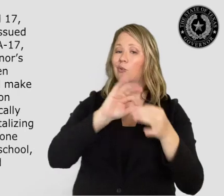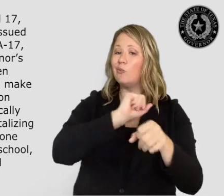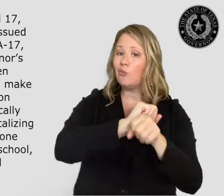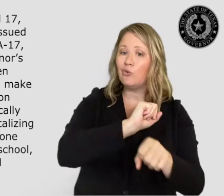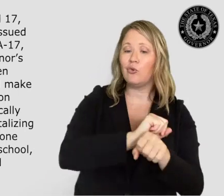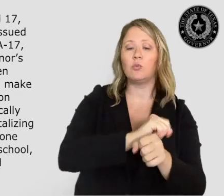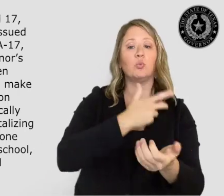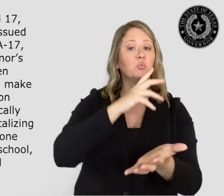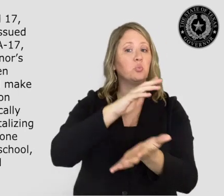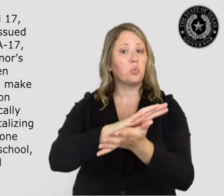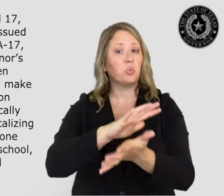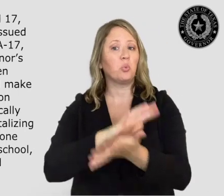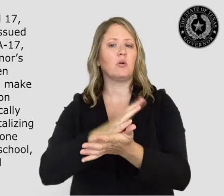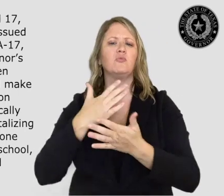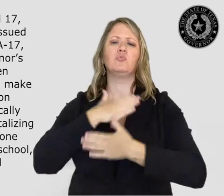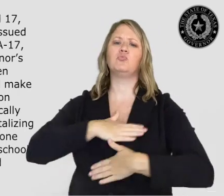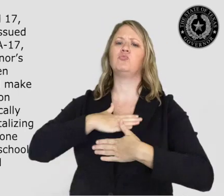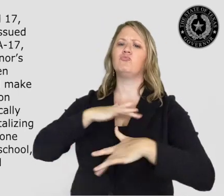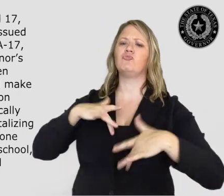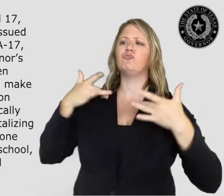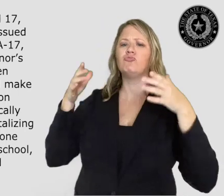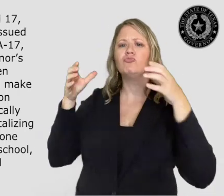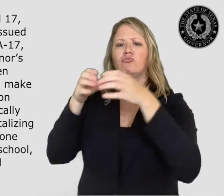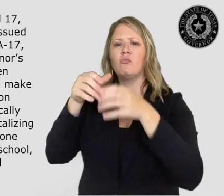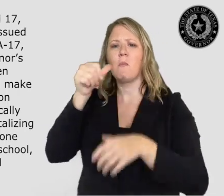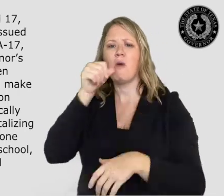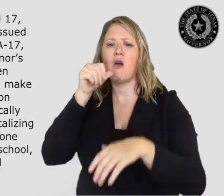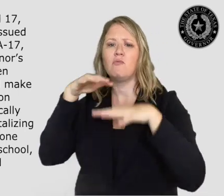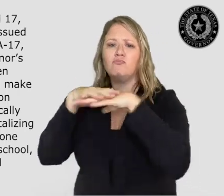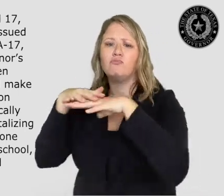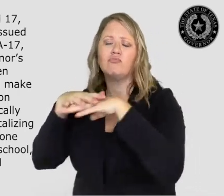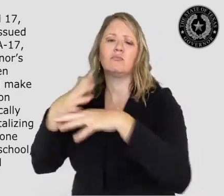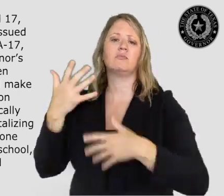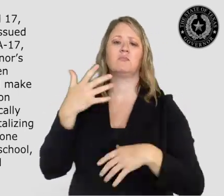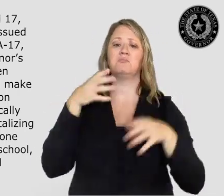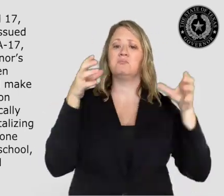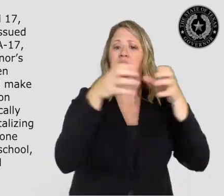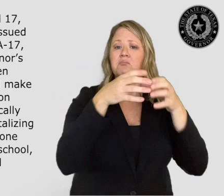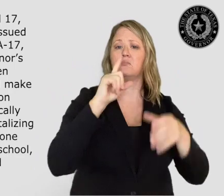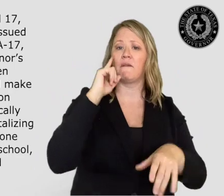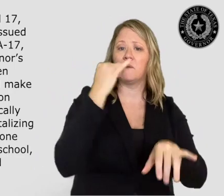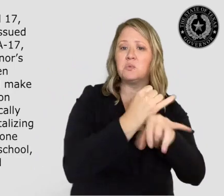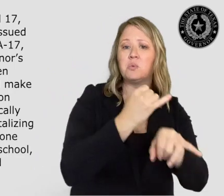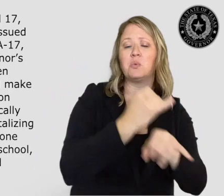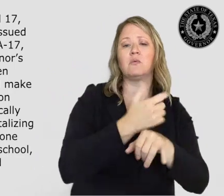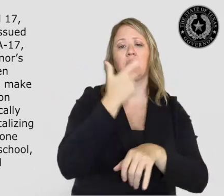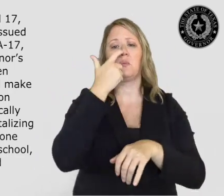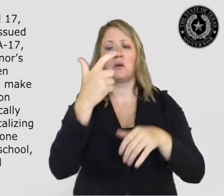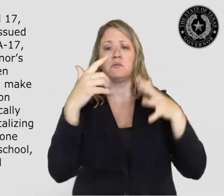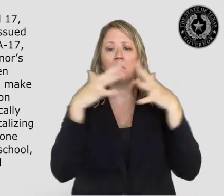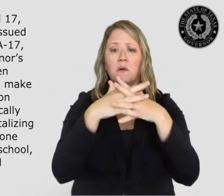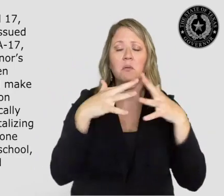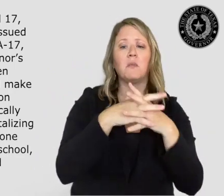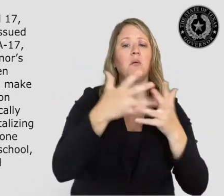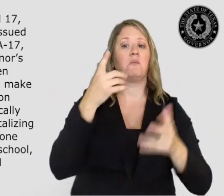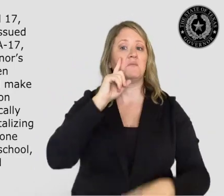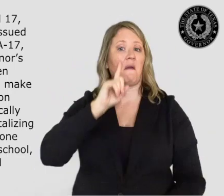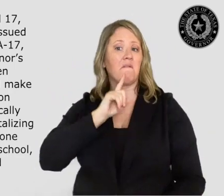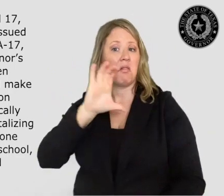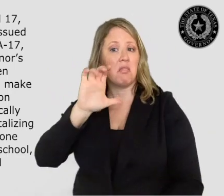revitalizing all aspects of the Lone Star State: work, school, entertainment, and culture, and